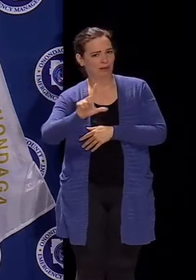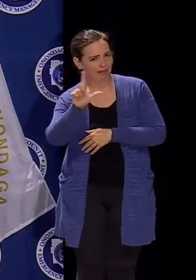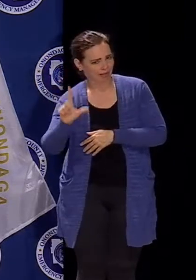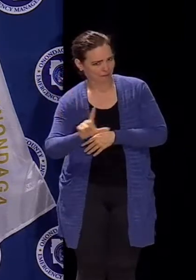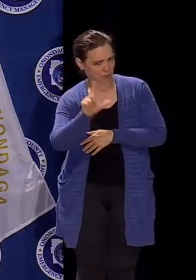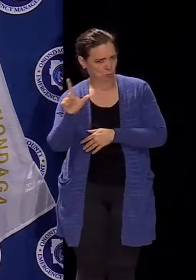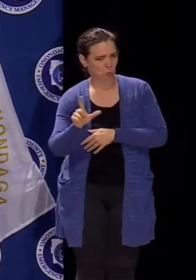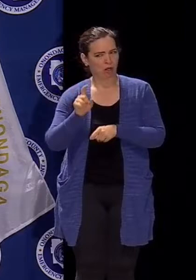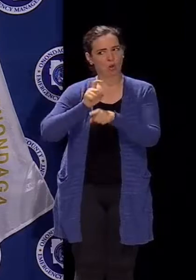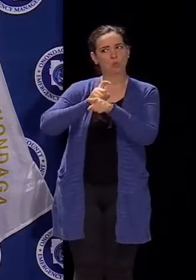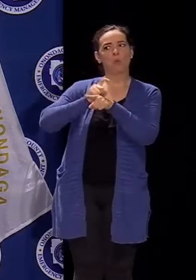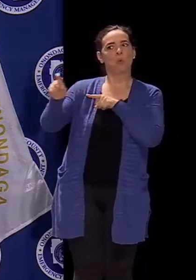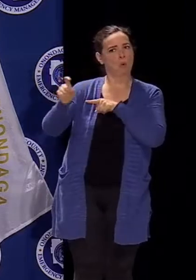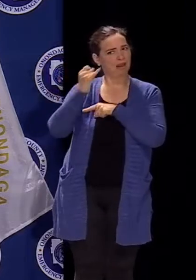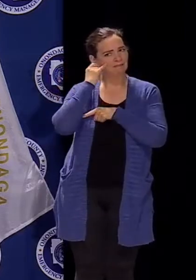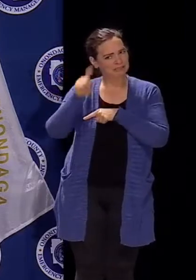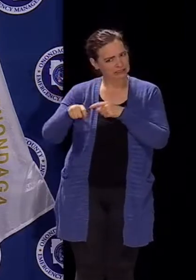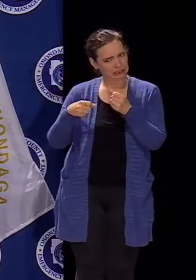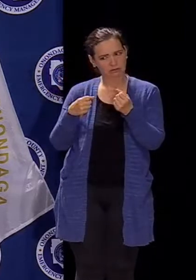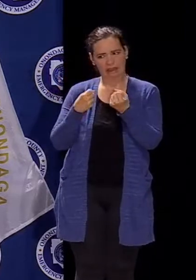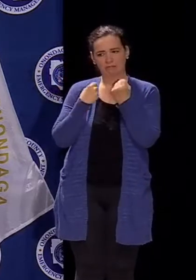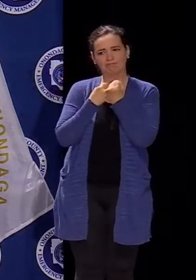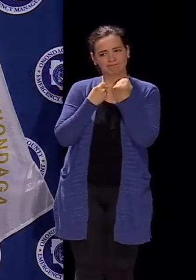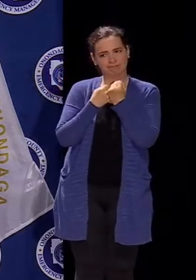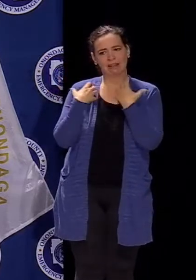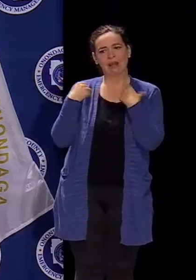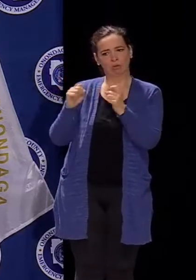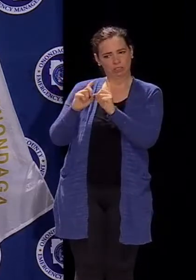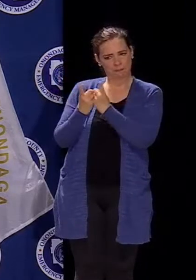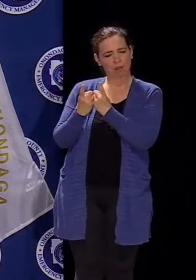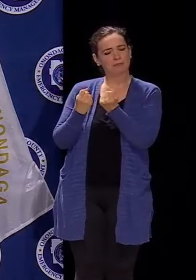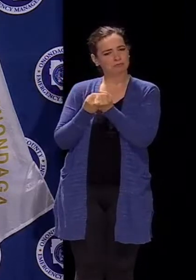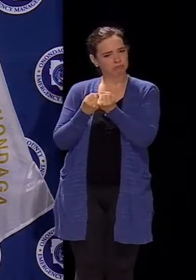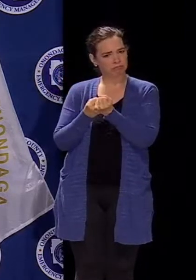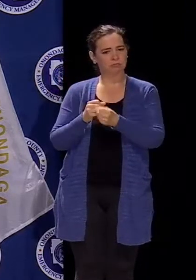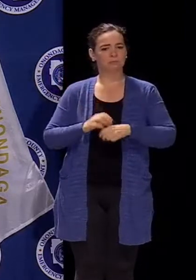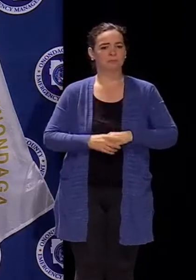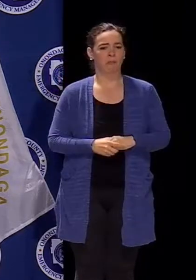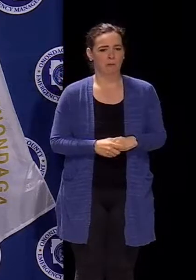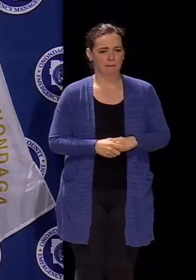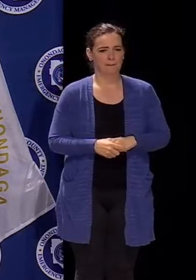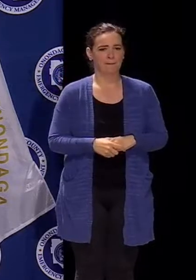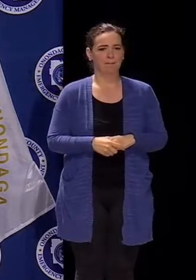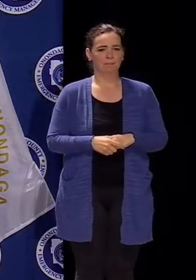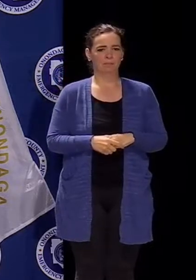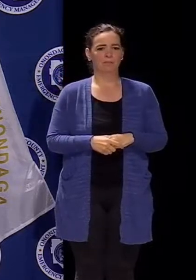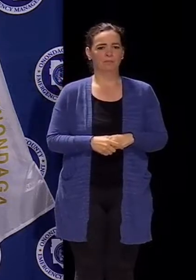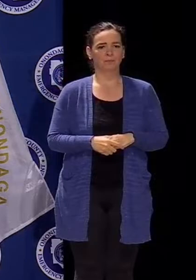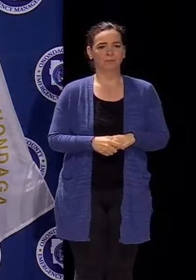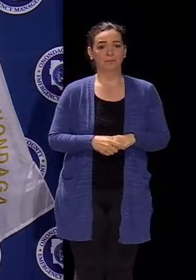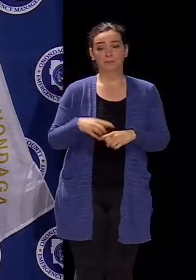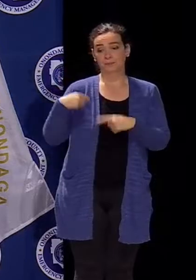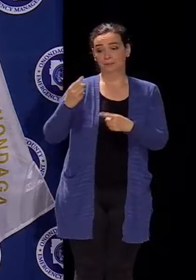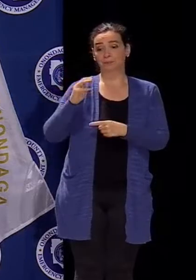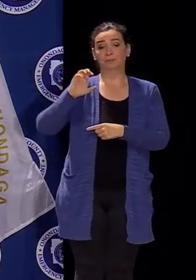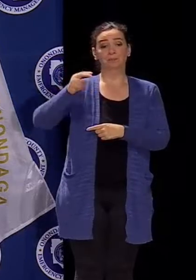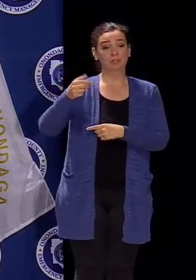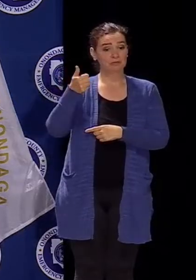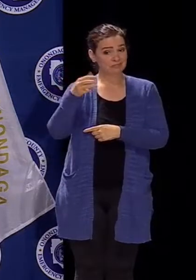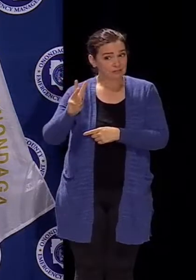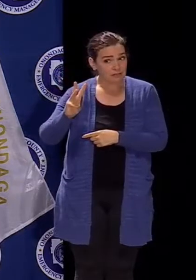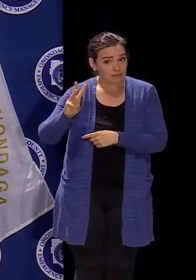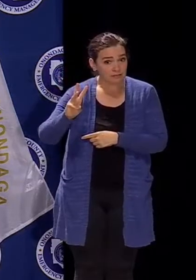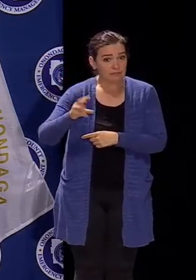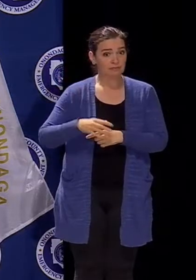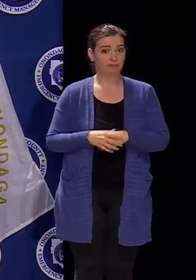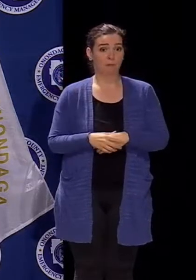questions. Number of cases. Out of our positive cases since March 16th, 1,298